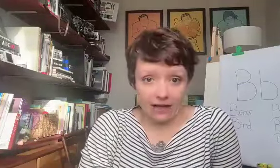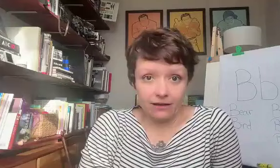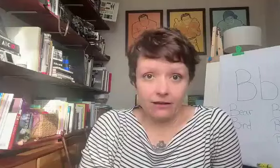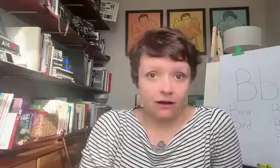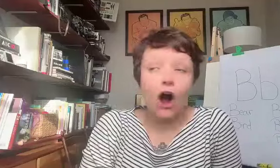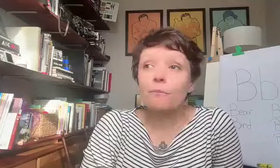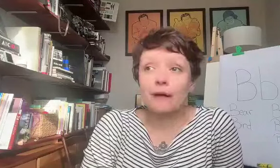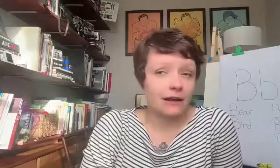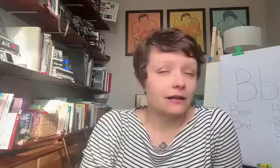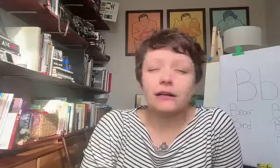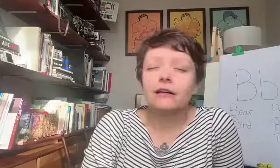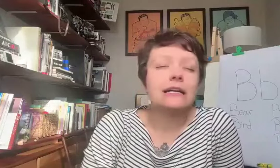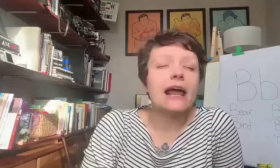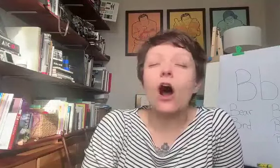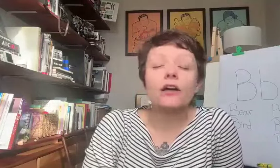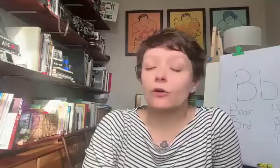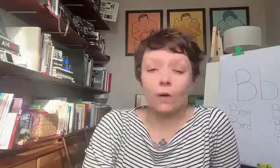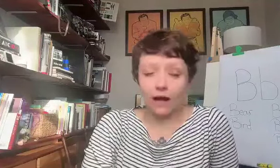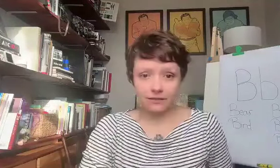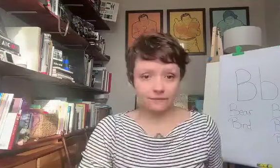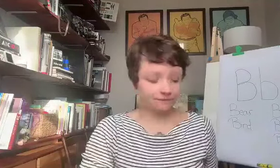buffet. Open, get all you want.